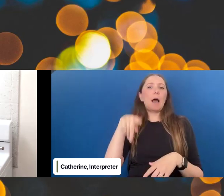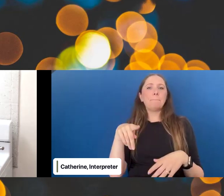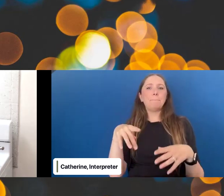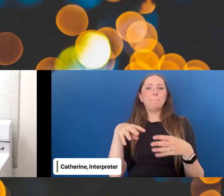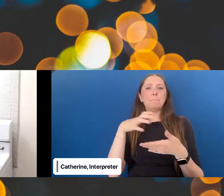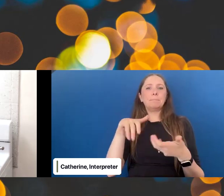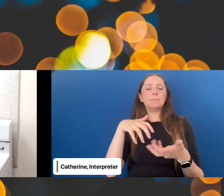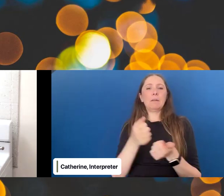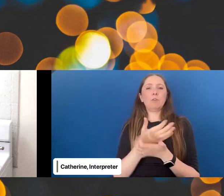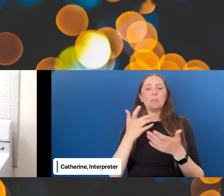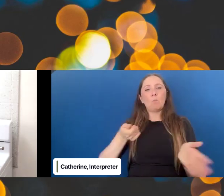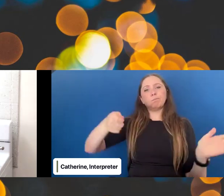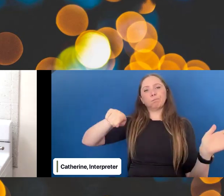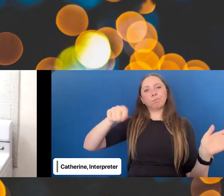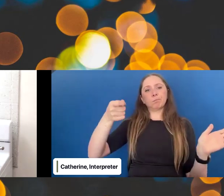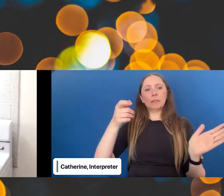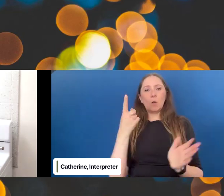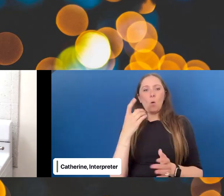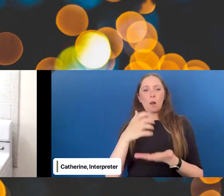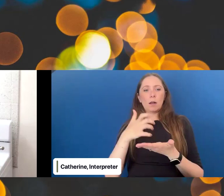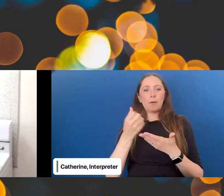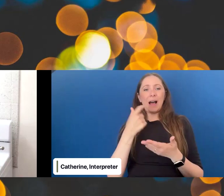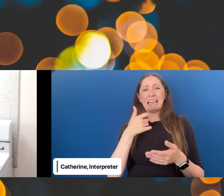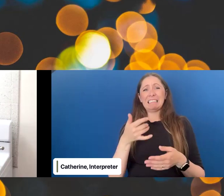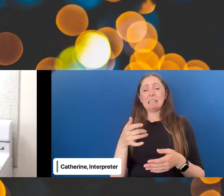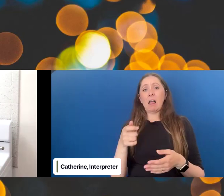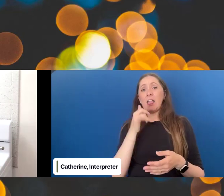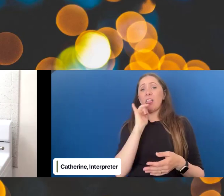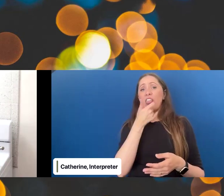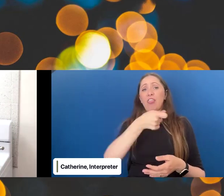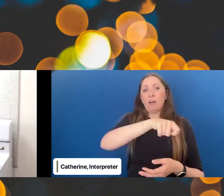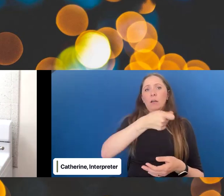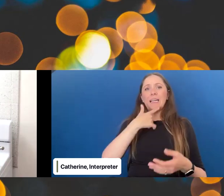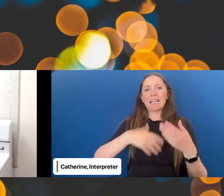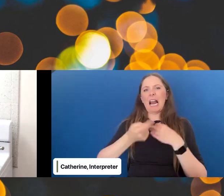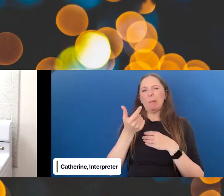milk in the saucepan. I spilled some, so I'm going to add a bit of extra.